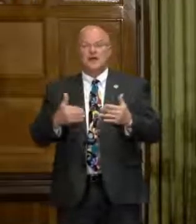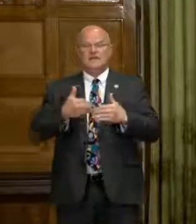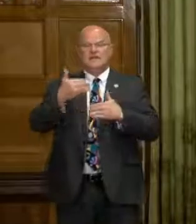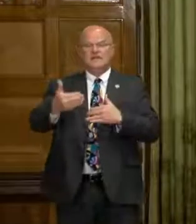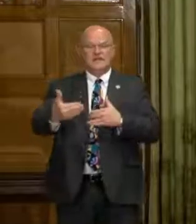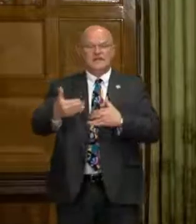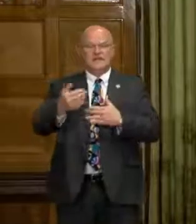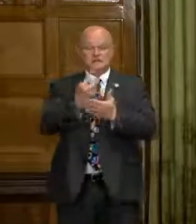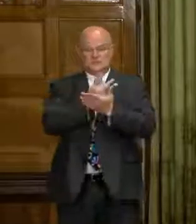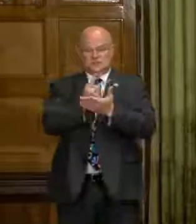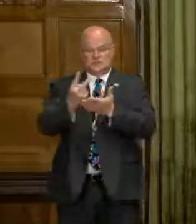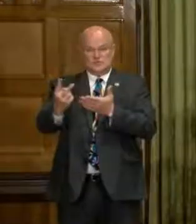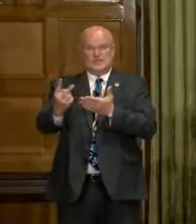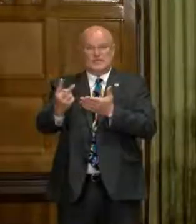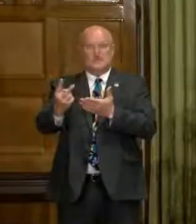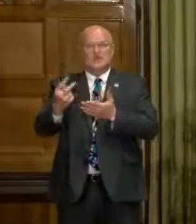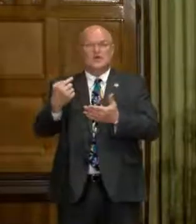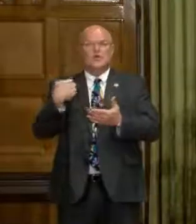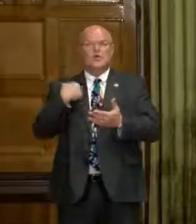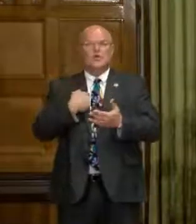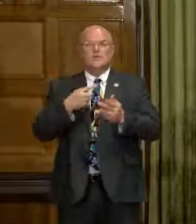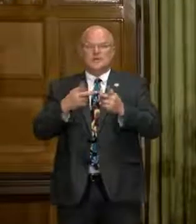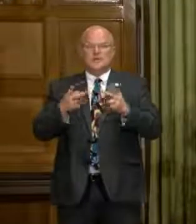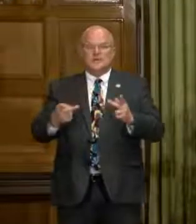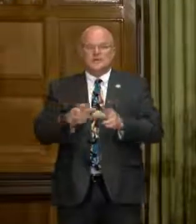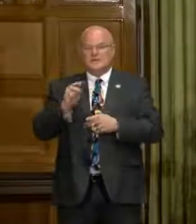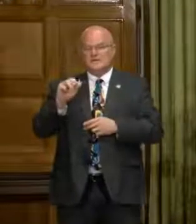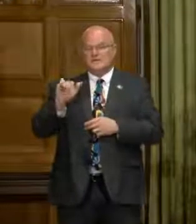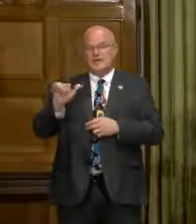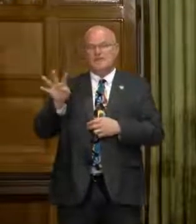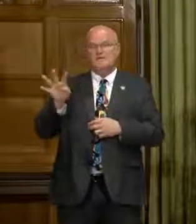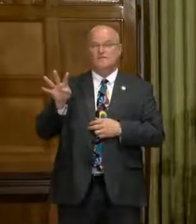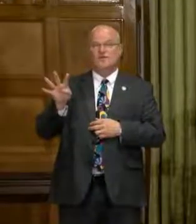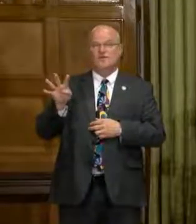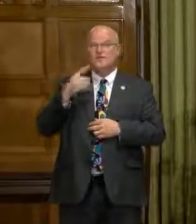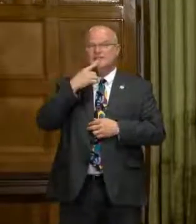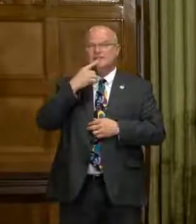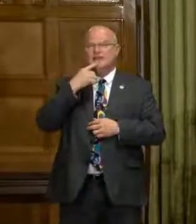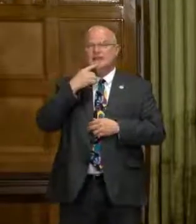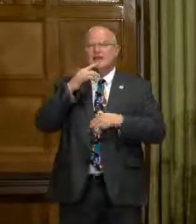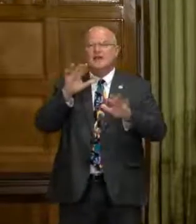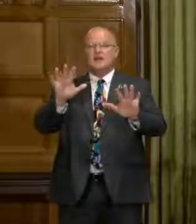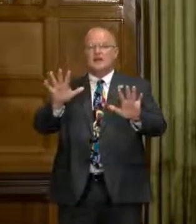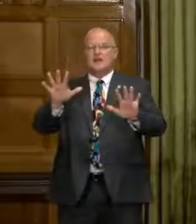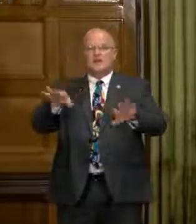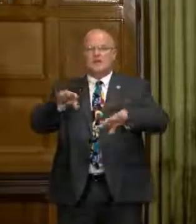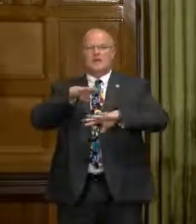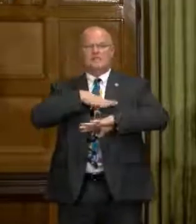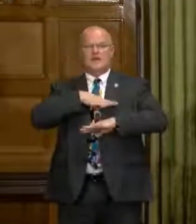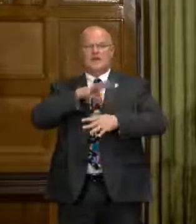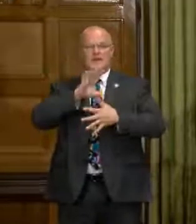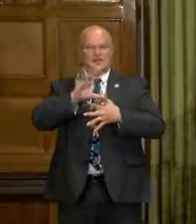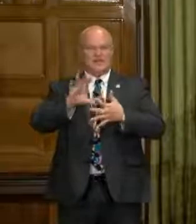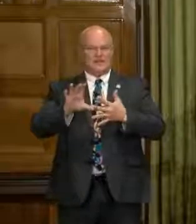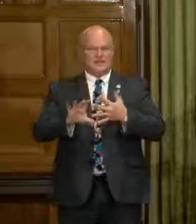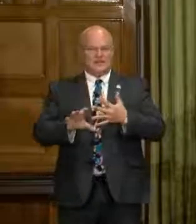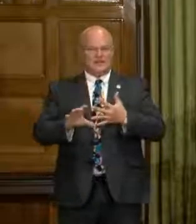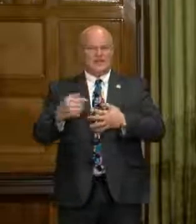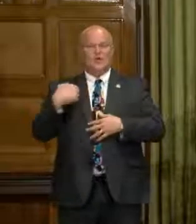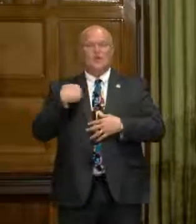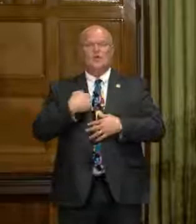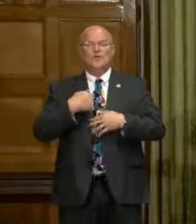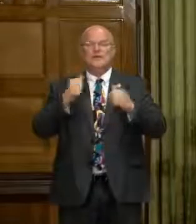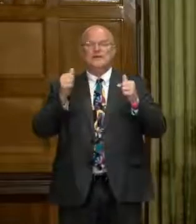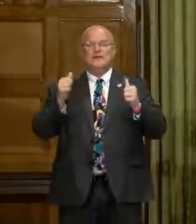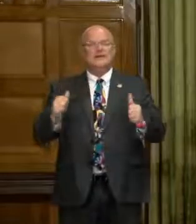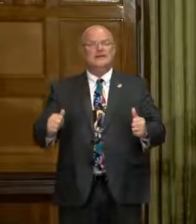the next 2 weeks, then we'll be in a position on May 4th to say we've met that criteria. We're going to